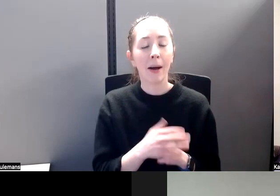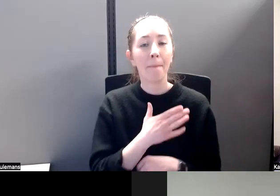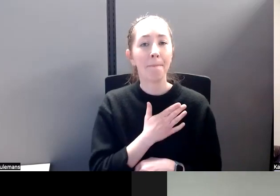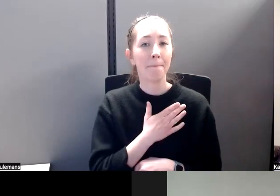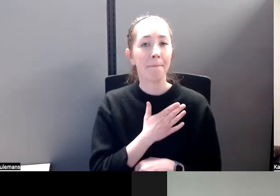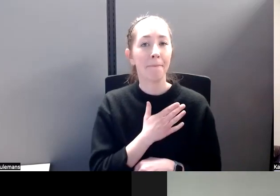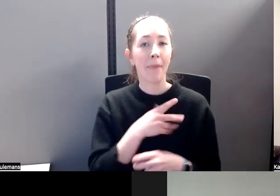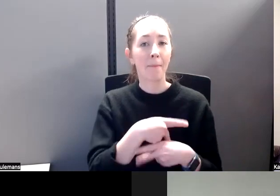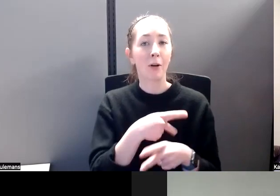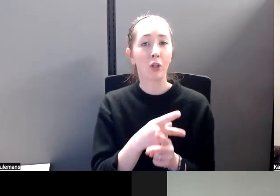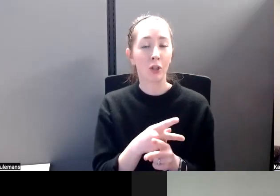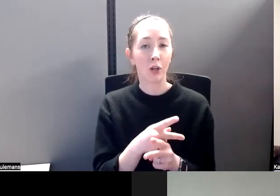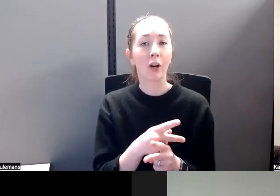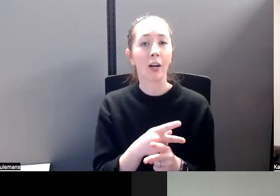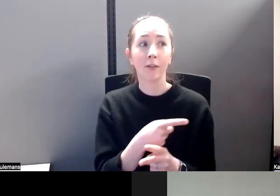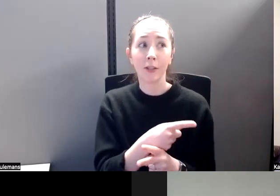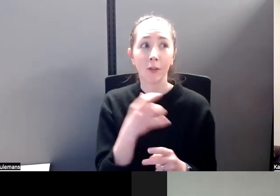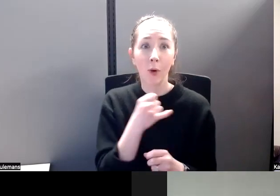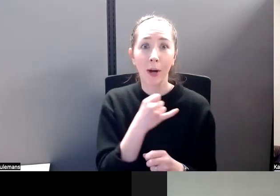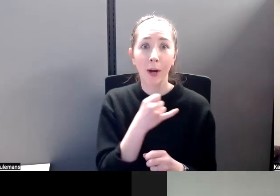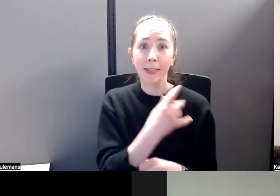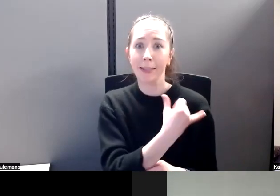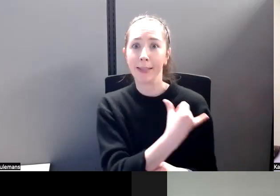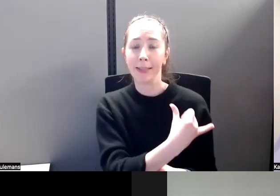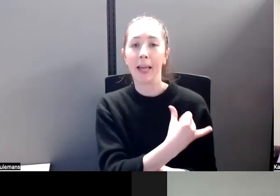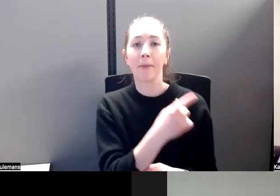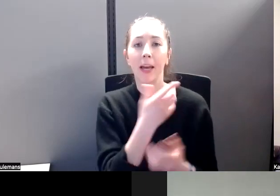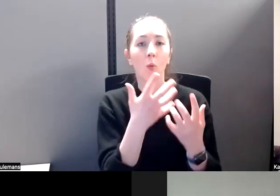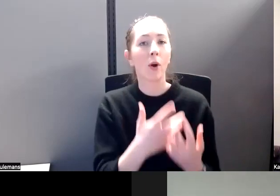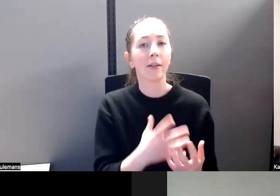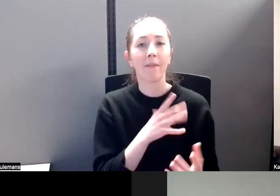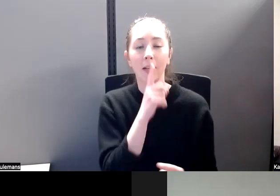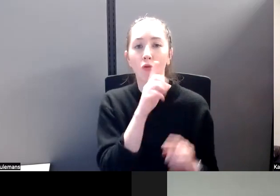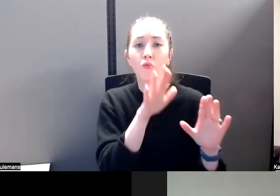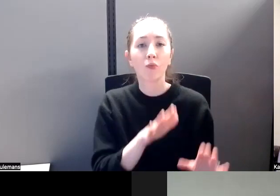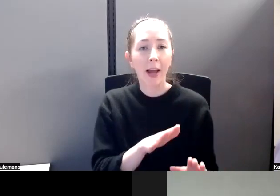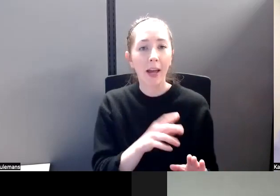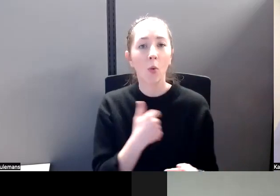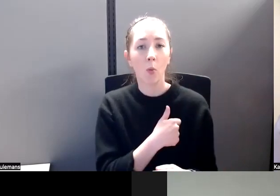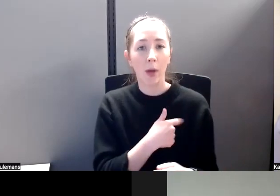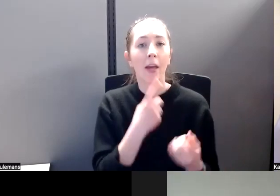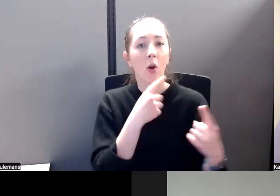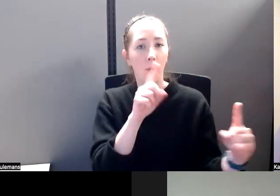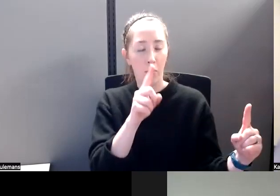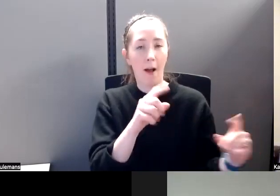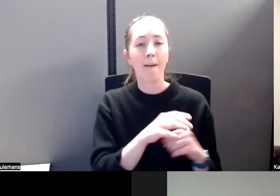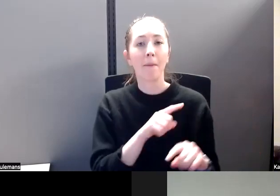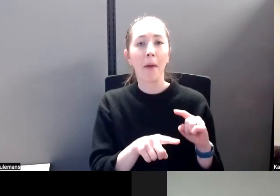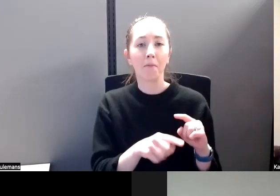My producer is crazy with me. So, and it was fun. In fact, it was great. We pulled it off, but you